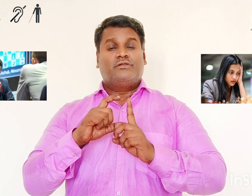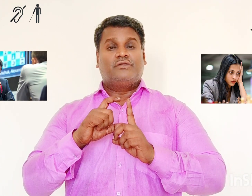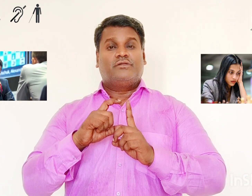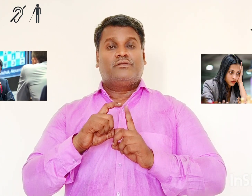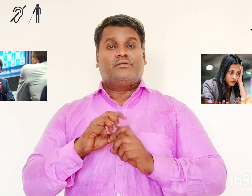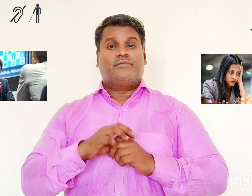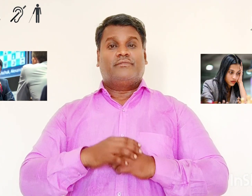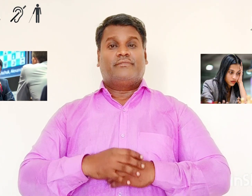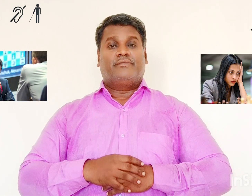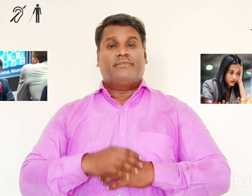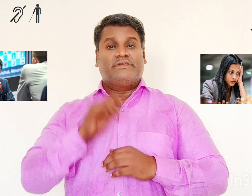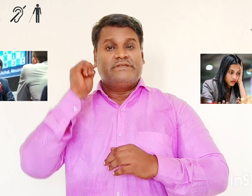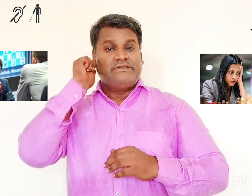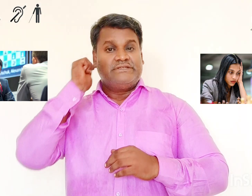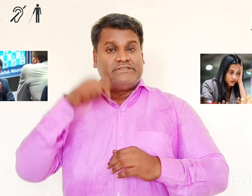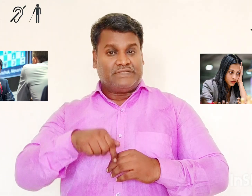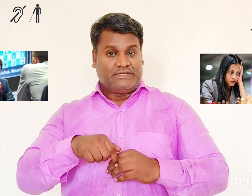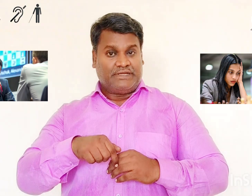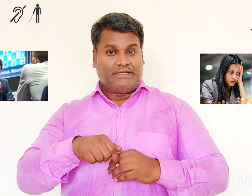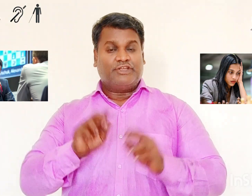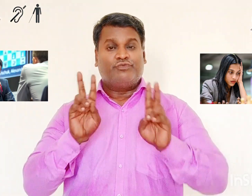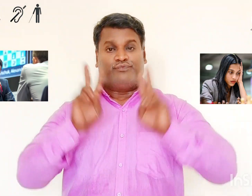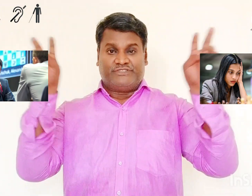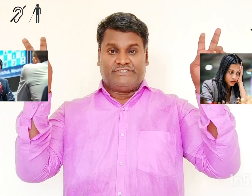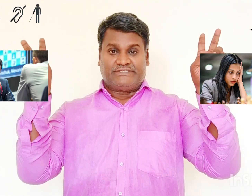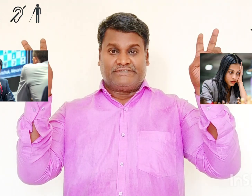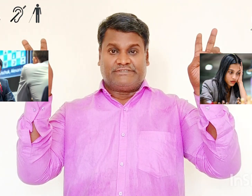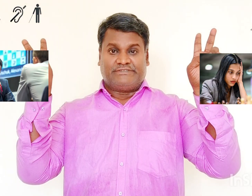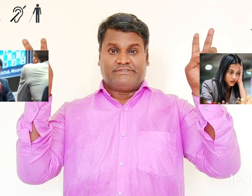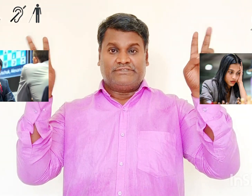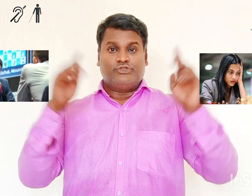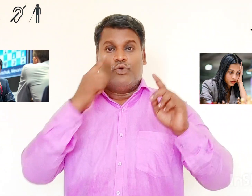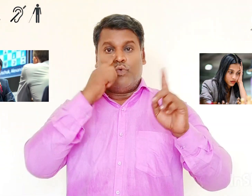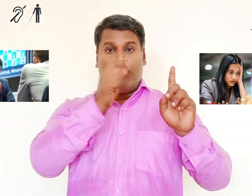in the women's division at 45th Chess Olympiad on Monday.